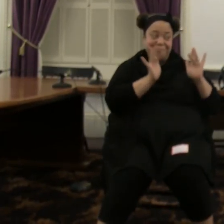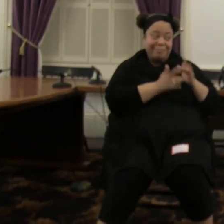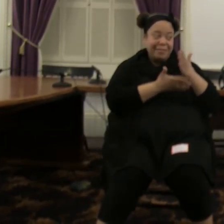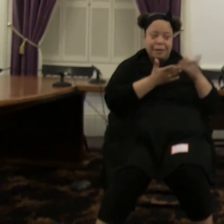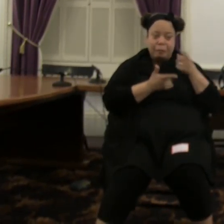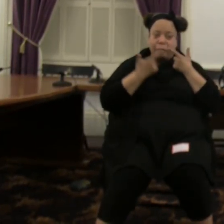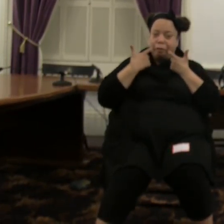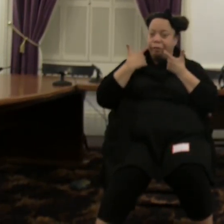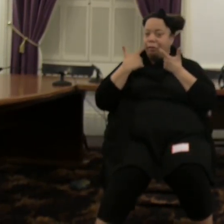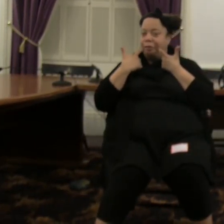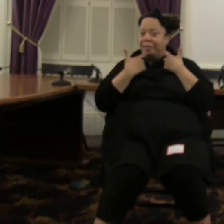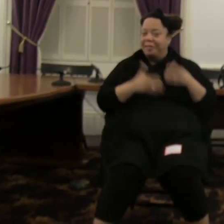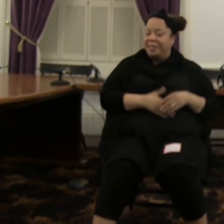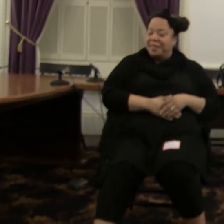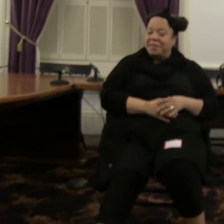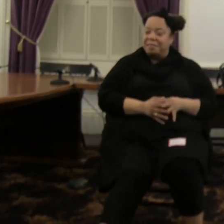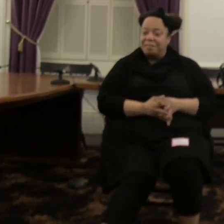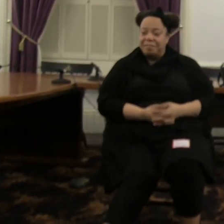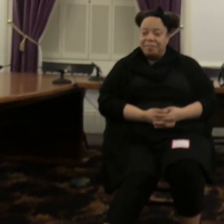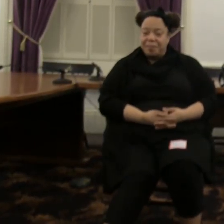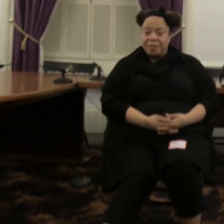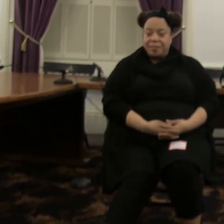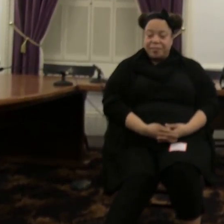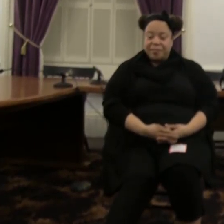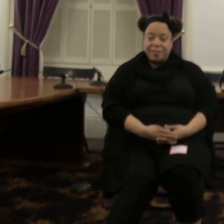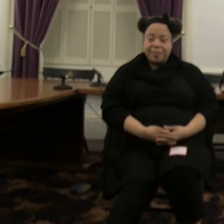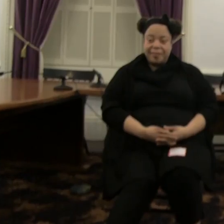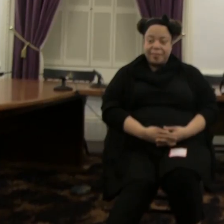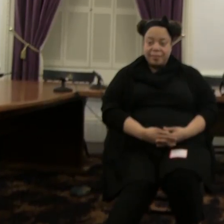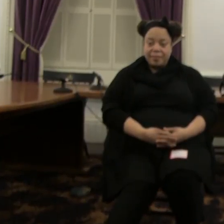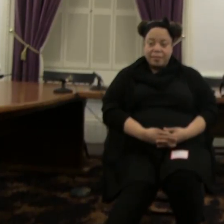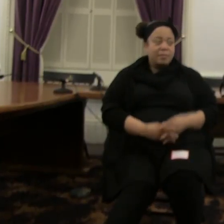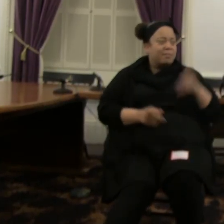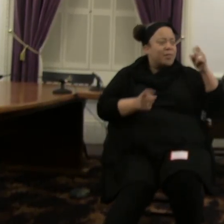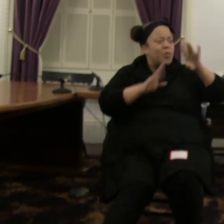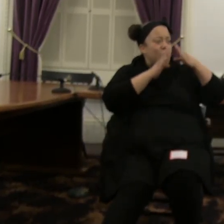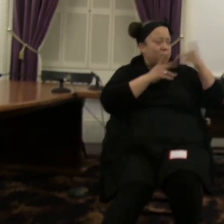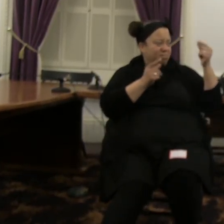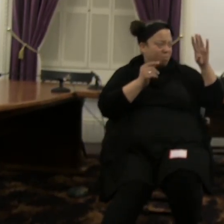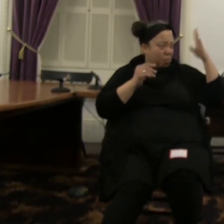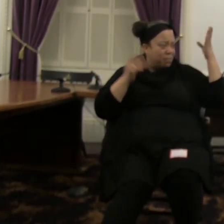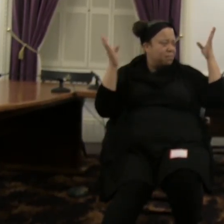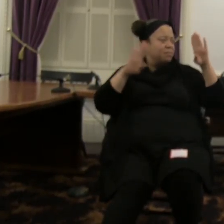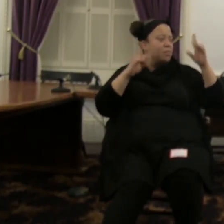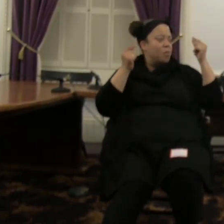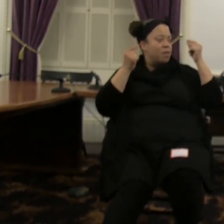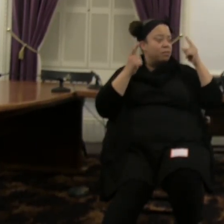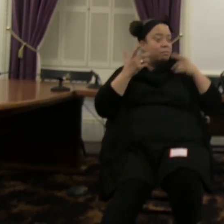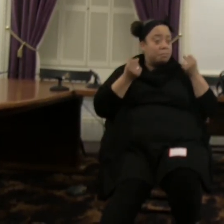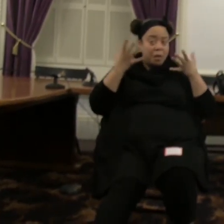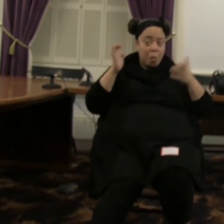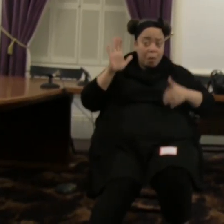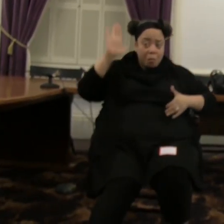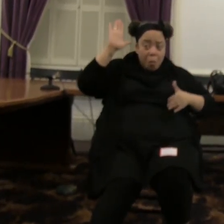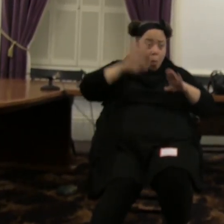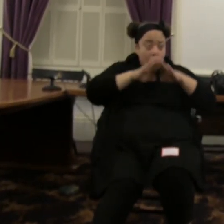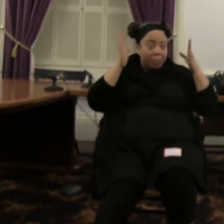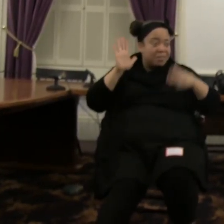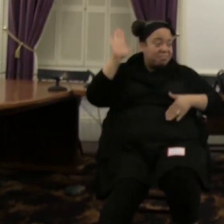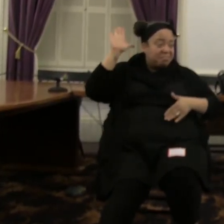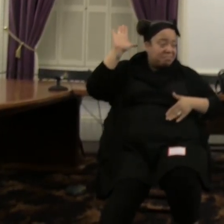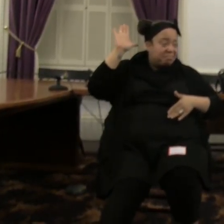I'm learning to like the mic, and I'm going to try very hard to make sure you all can hear me.